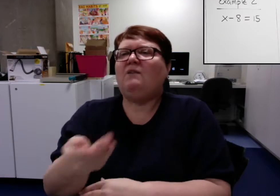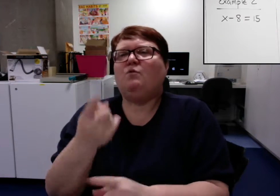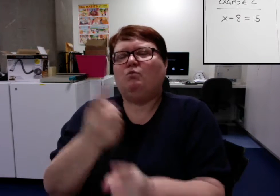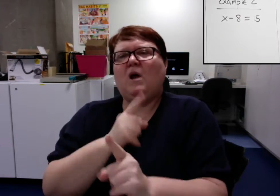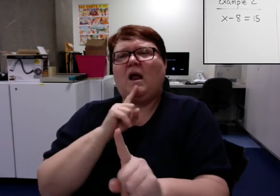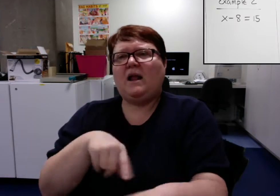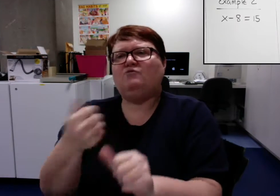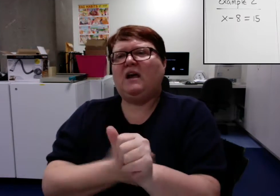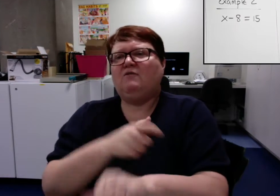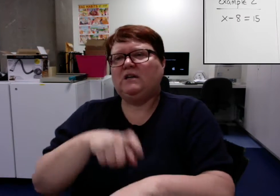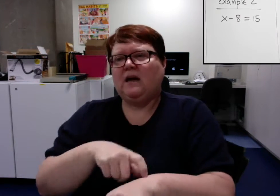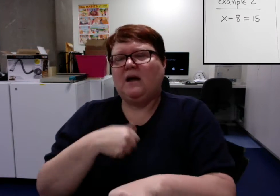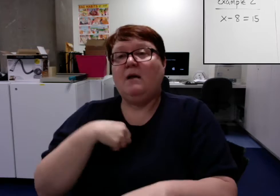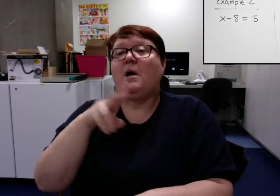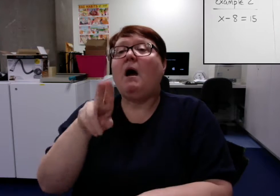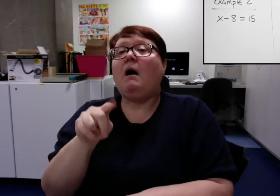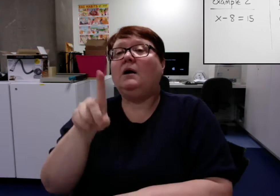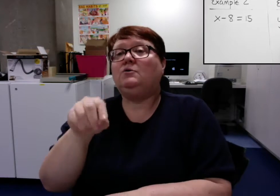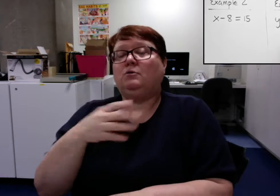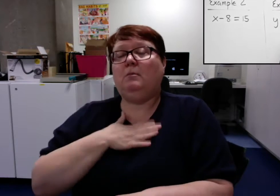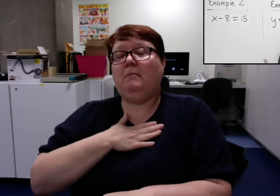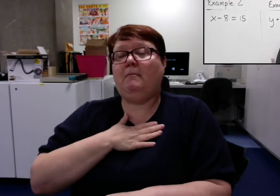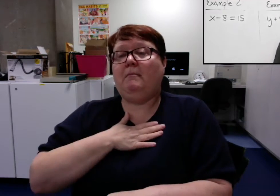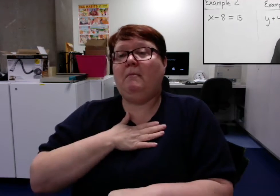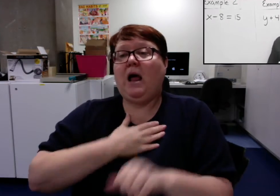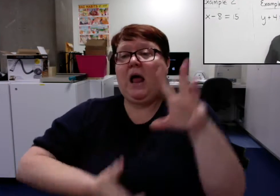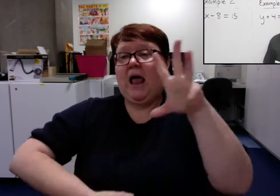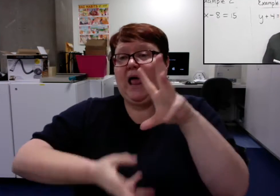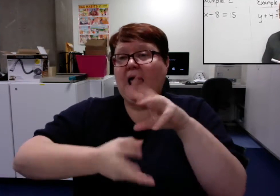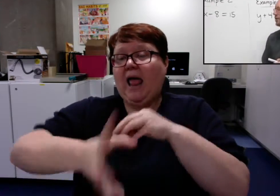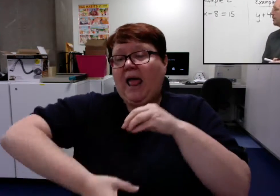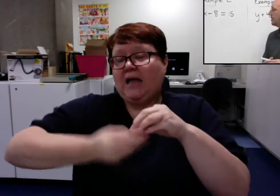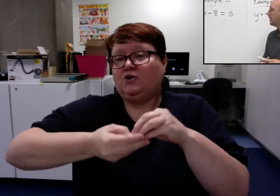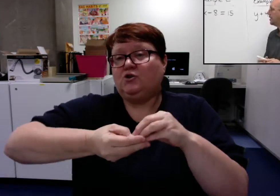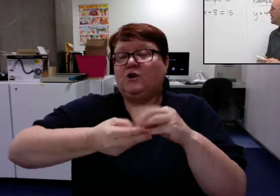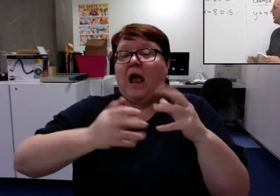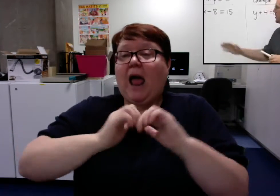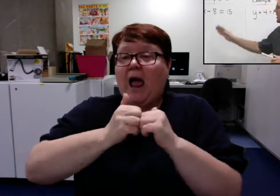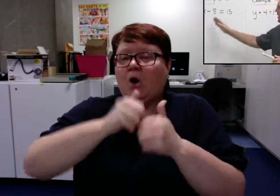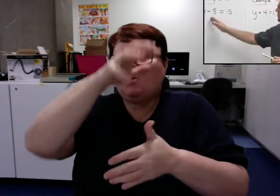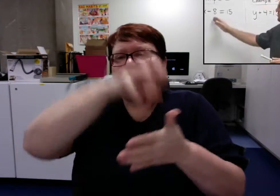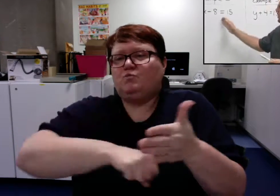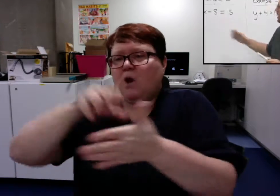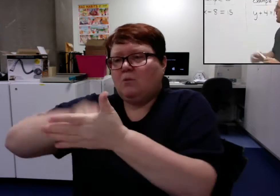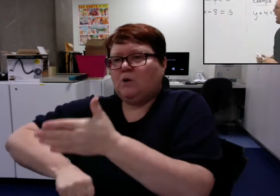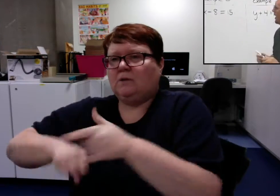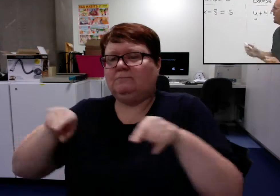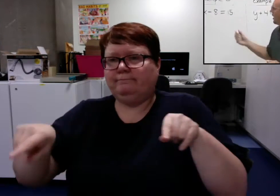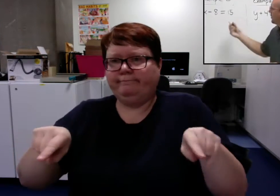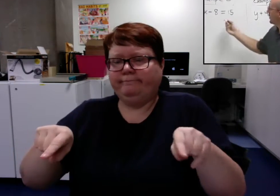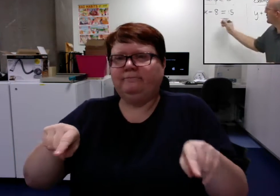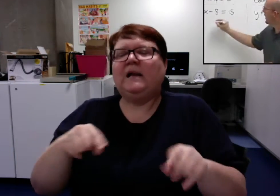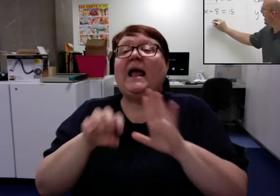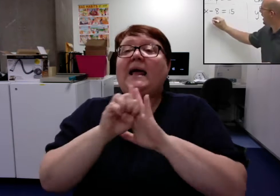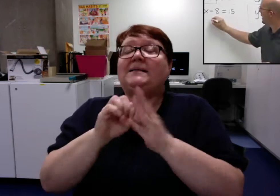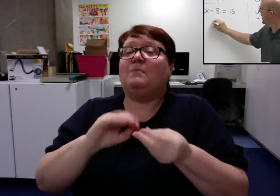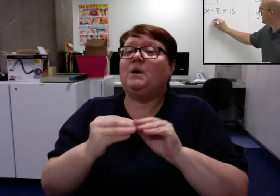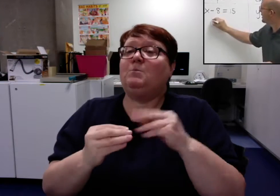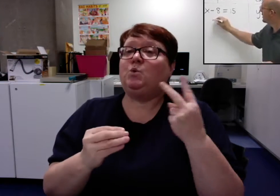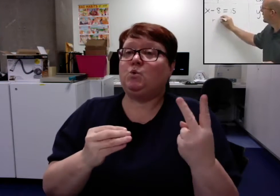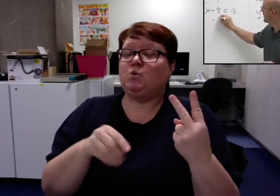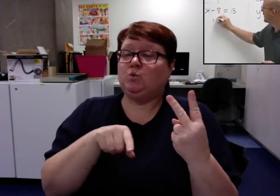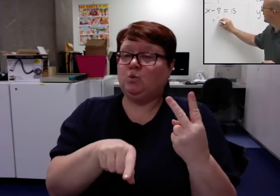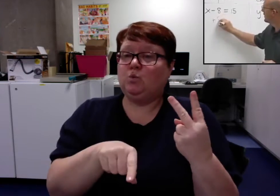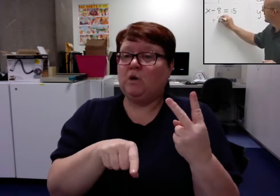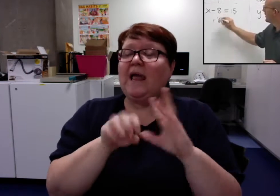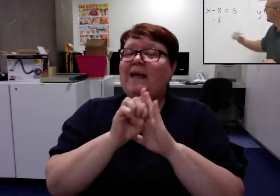8. To undo subtraction, we simply use addition. So instead of subtracting 8, I'm going to add